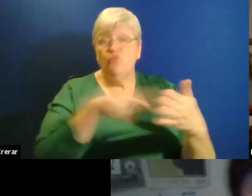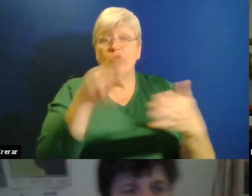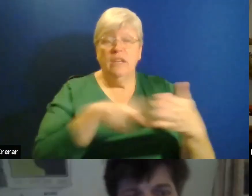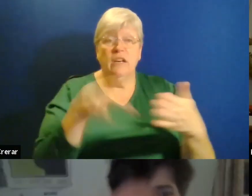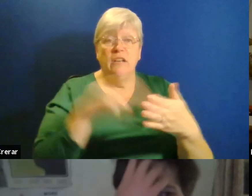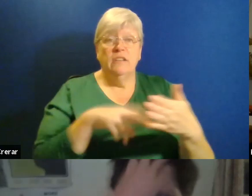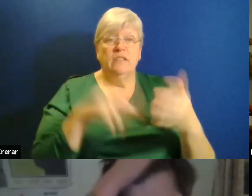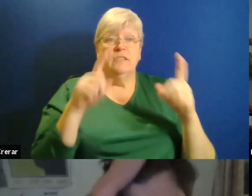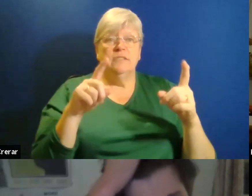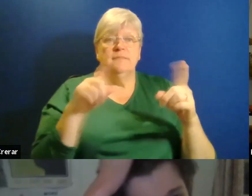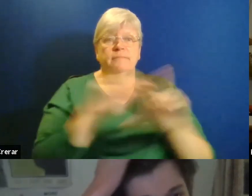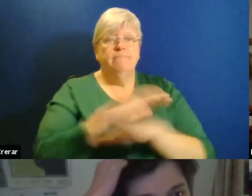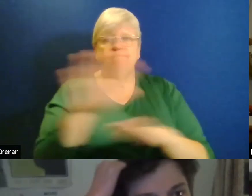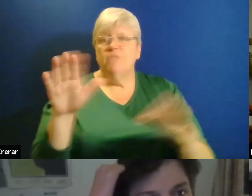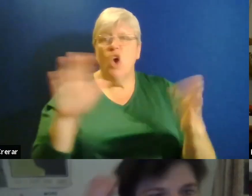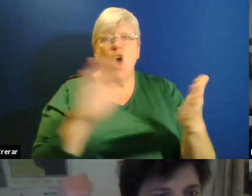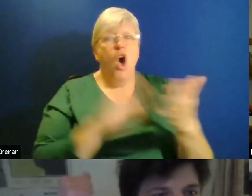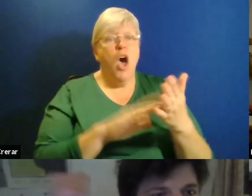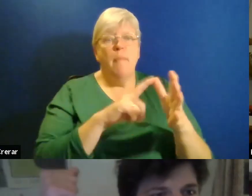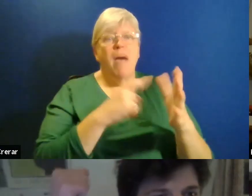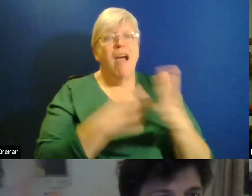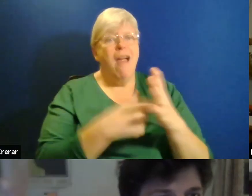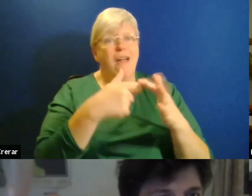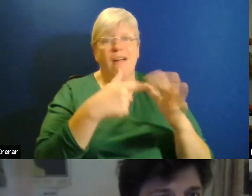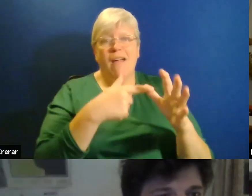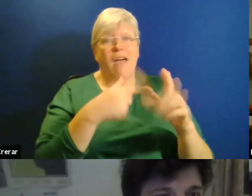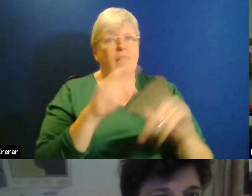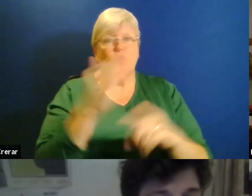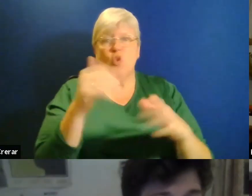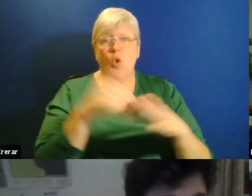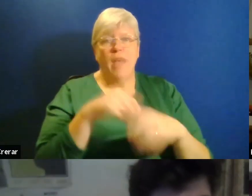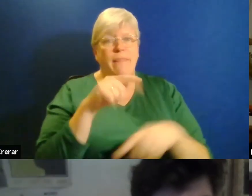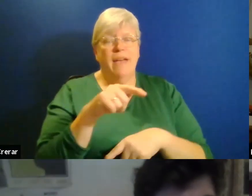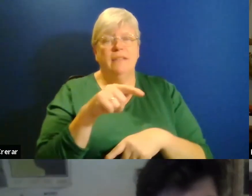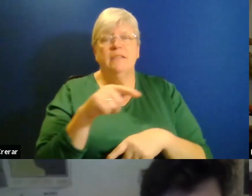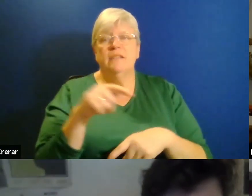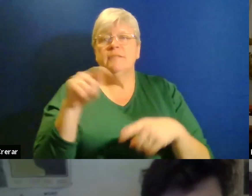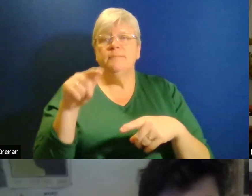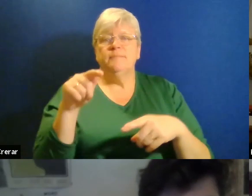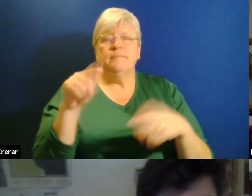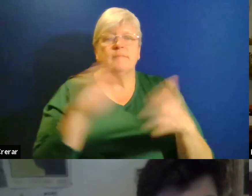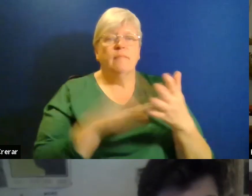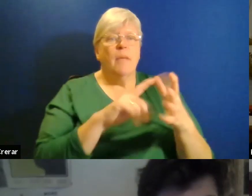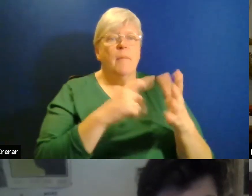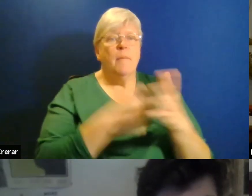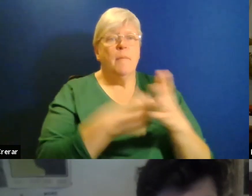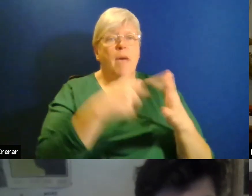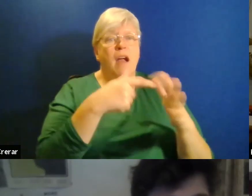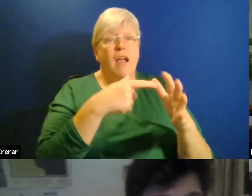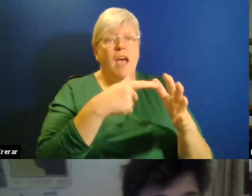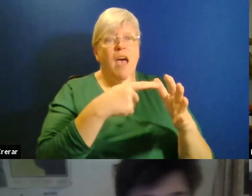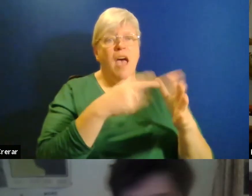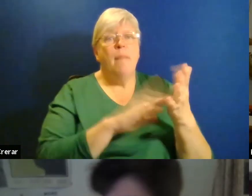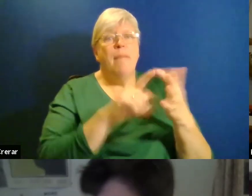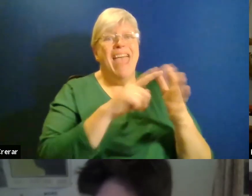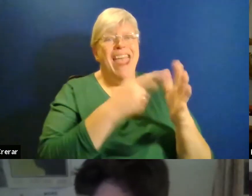for Marta. You can find them all on leopardarts.co.uk, but you can find Marta at Mearns